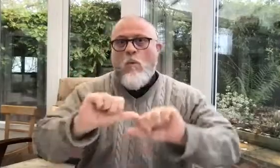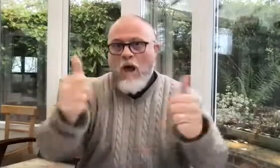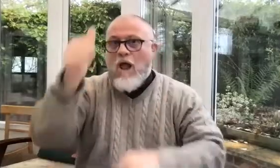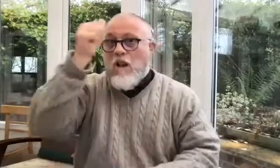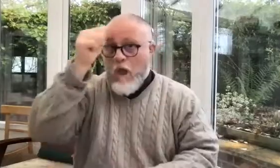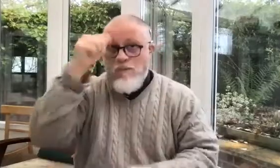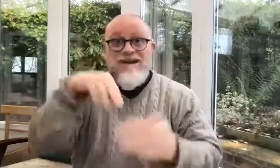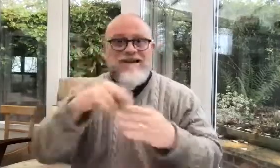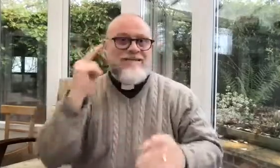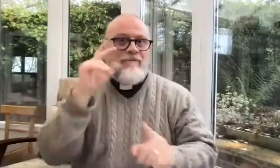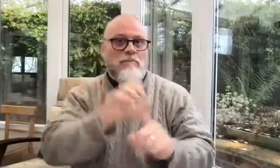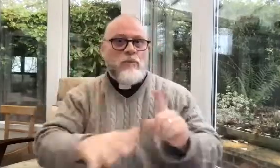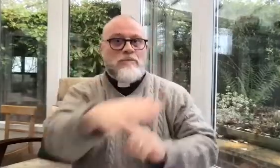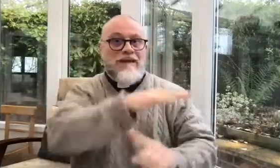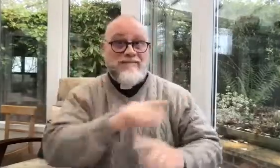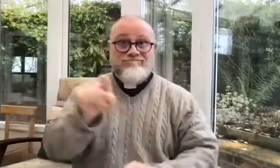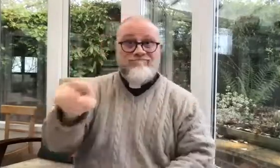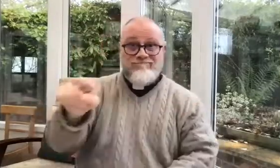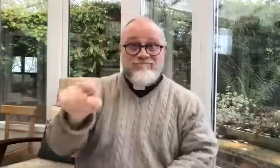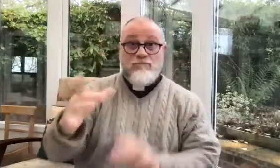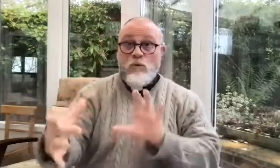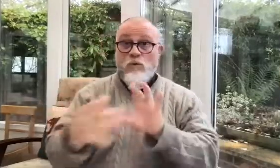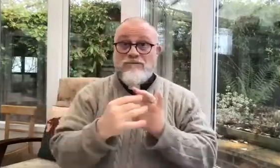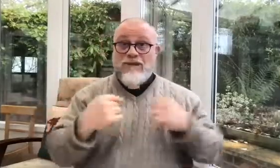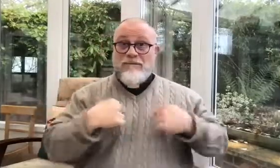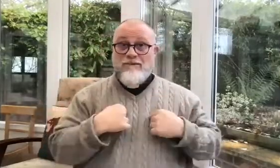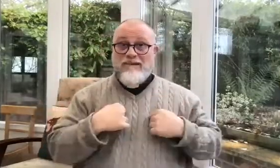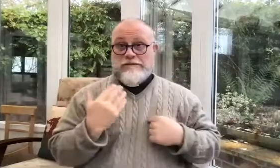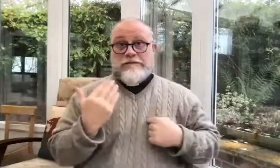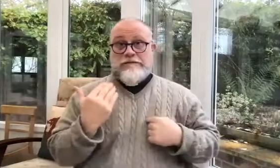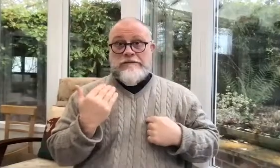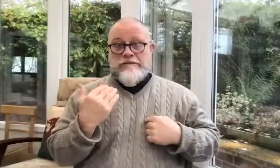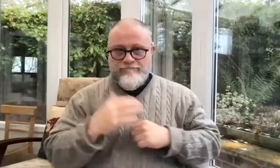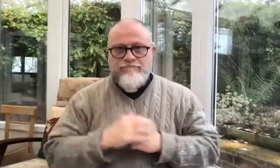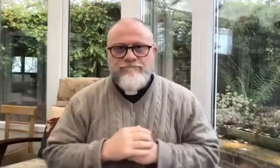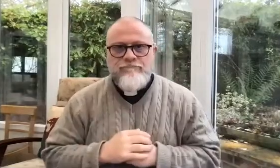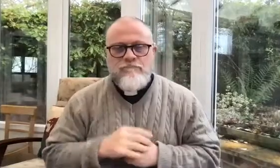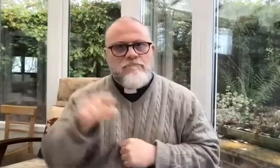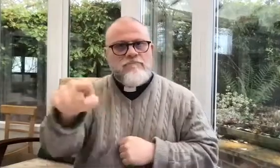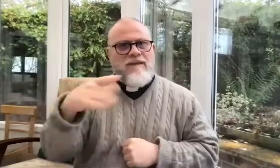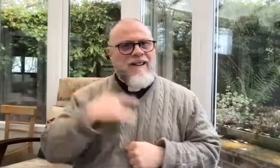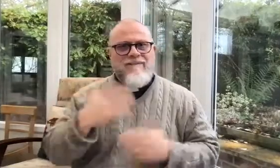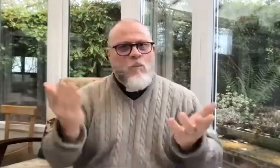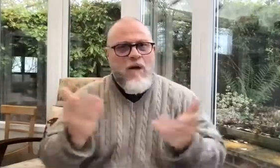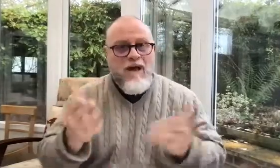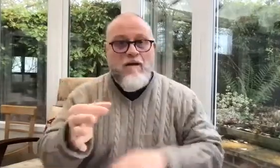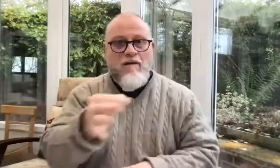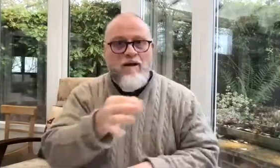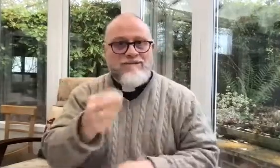well. Herself is known well in the deaf community too. But anyway, she contacted me recently, and she